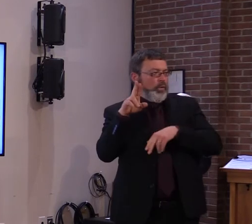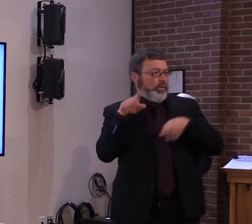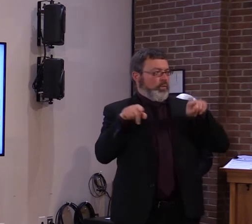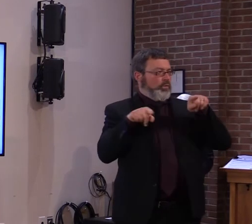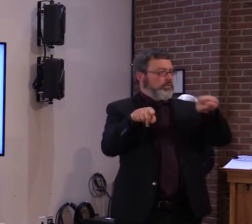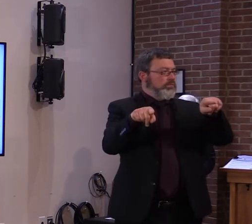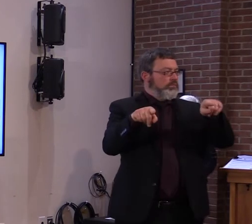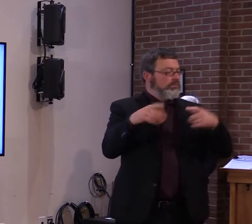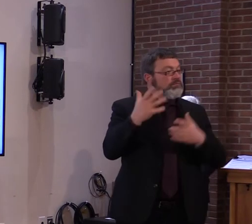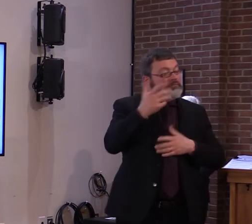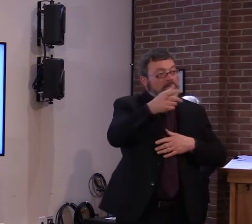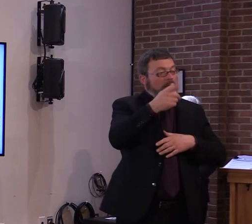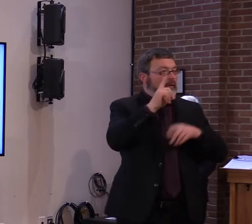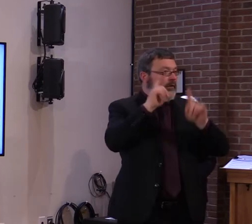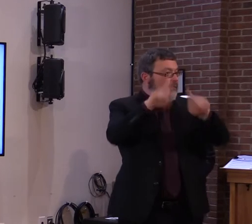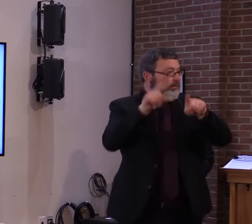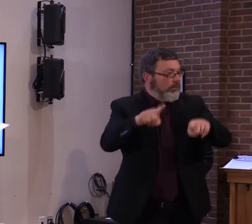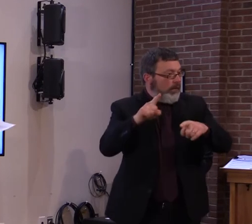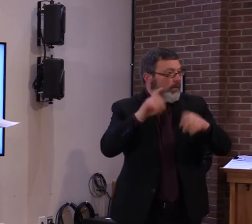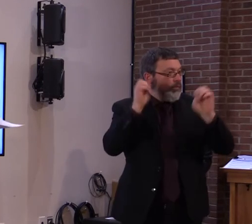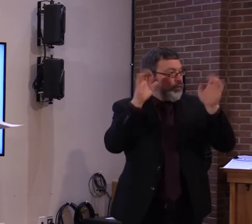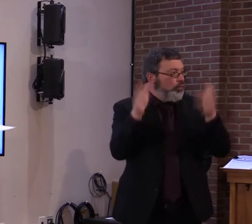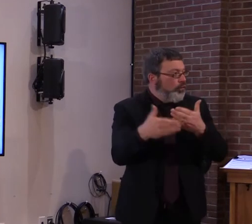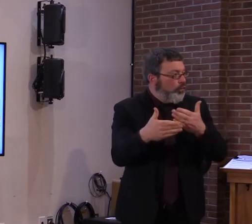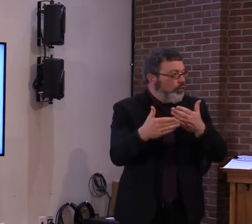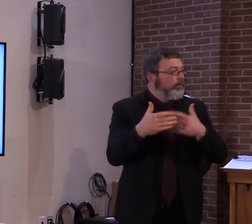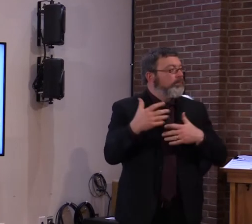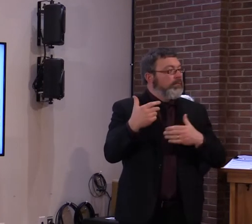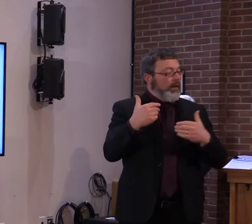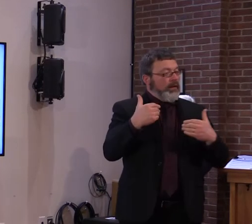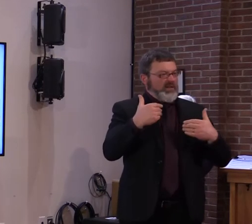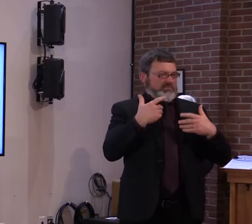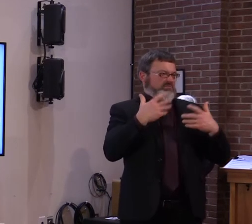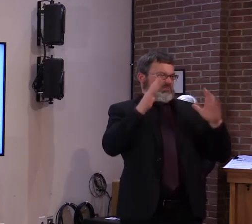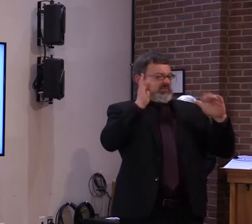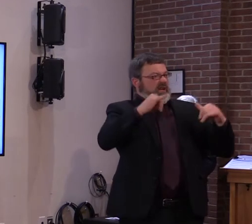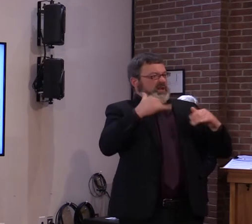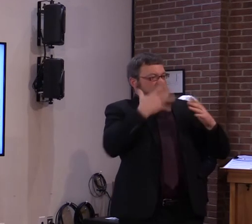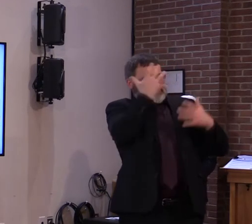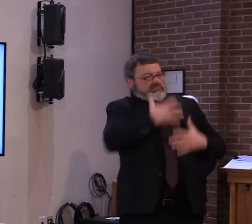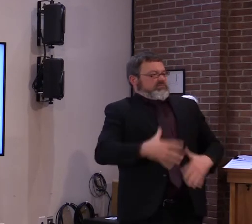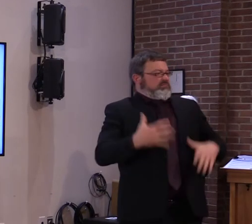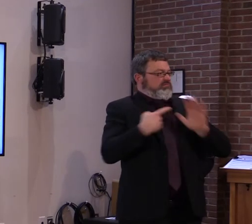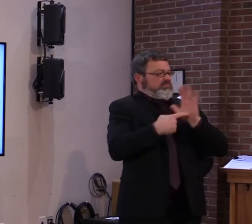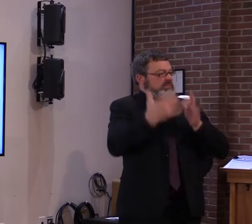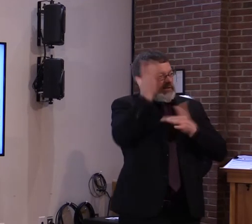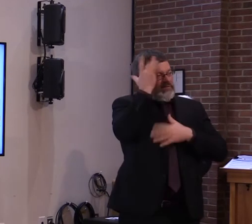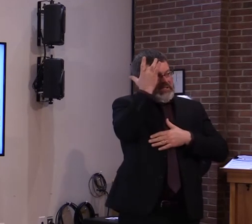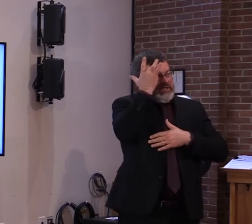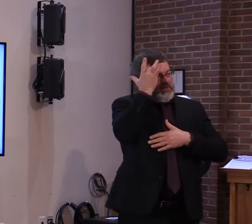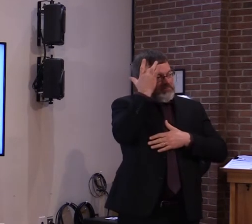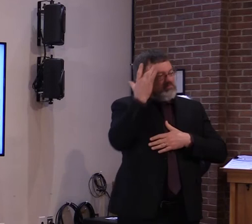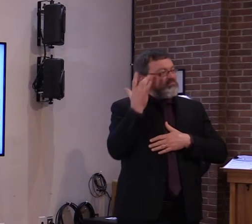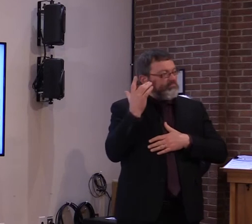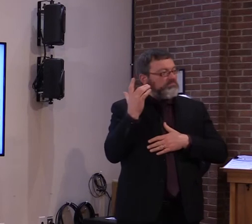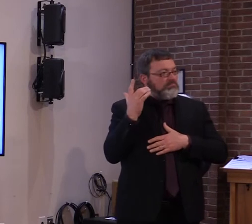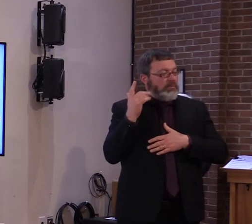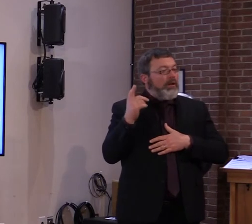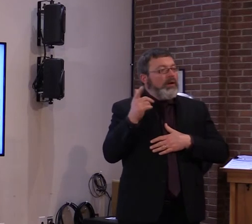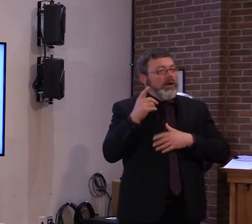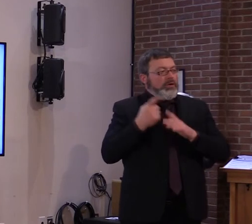COVID. That blip has somewhat come down a little since, and we'll have to keep watching that very closely.